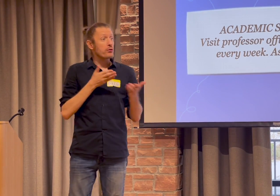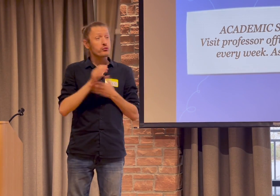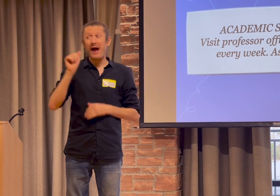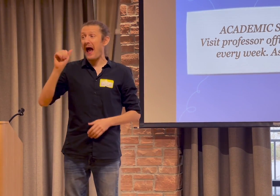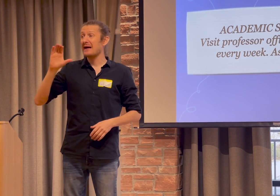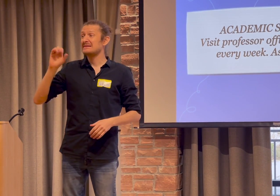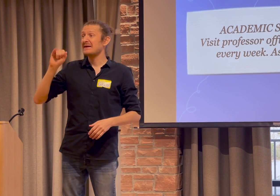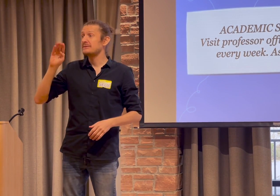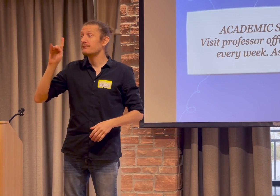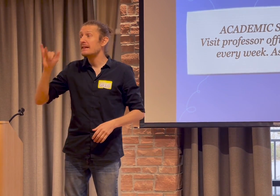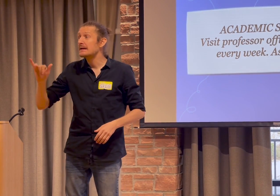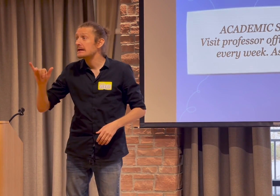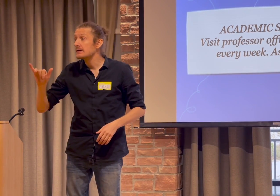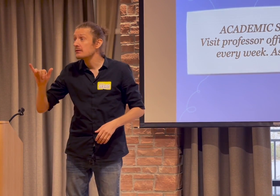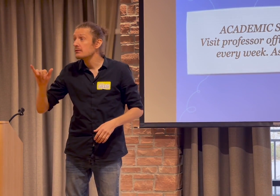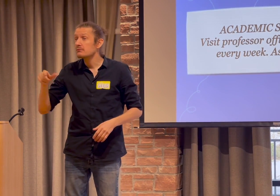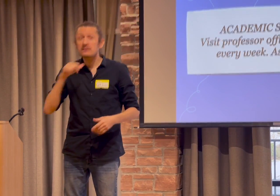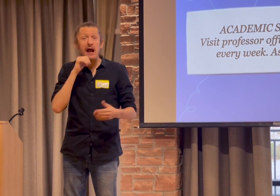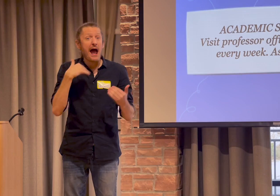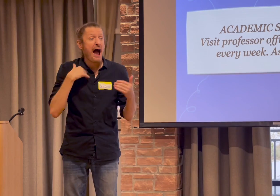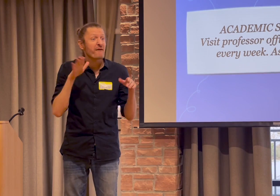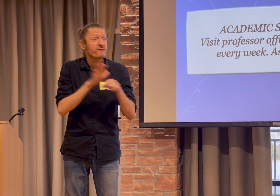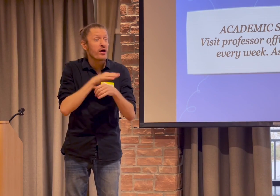It's also important because